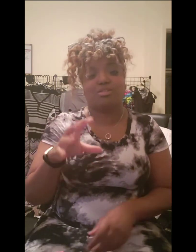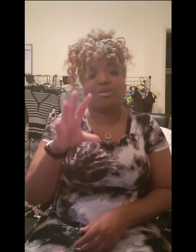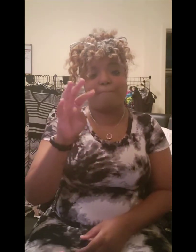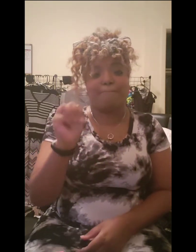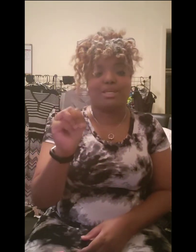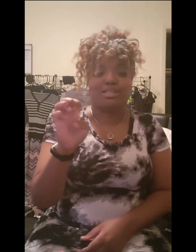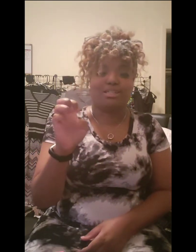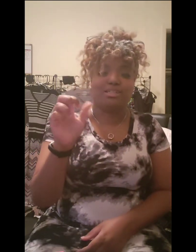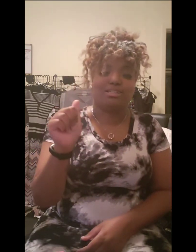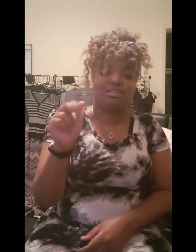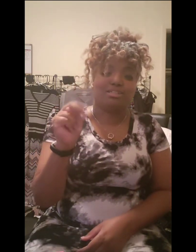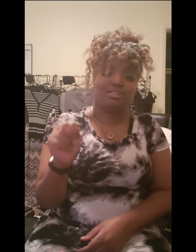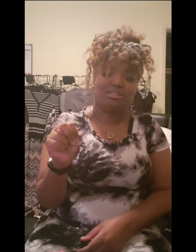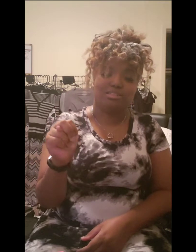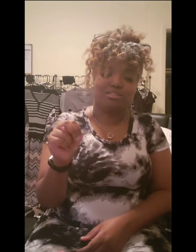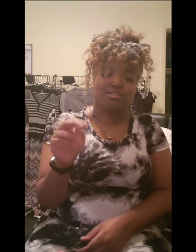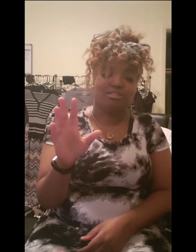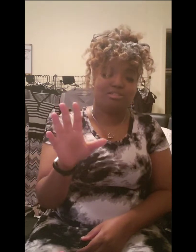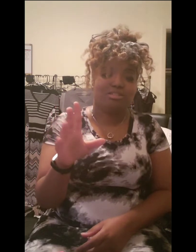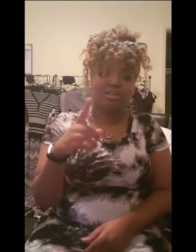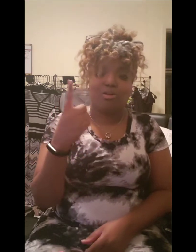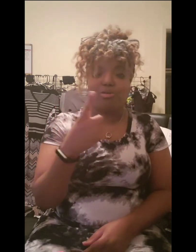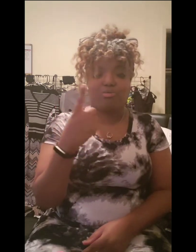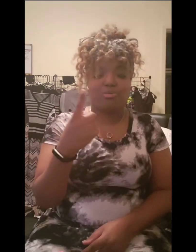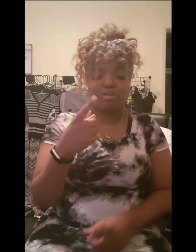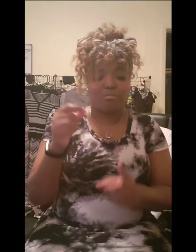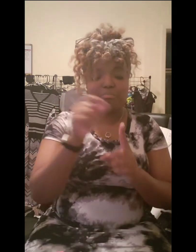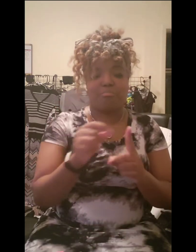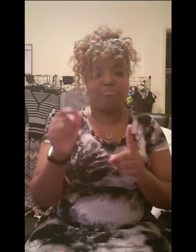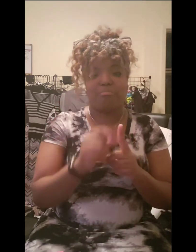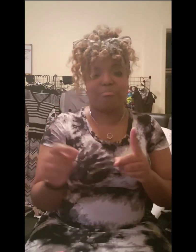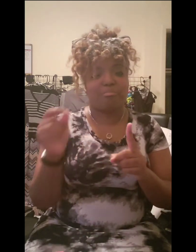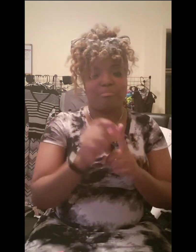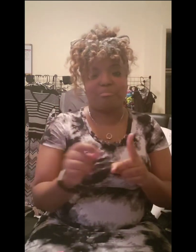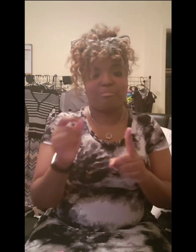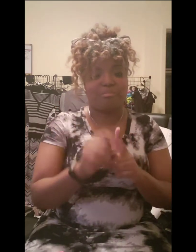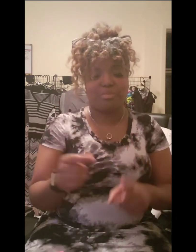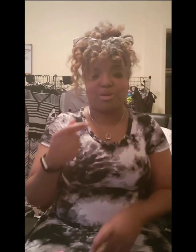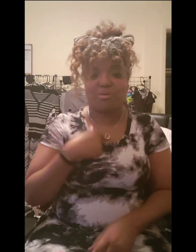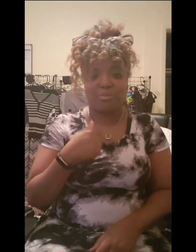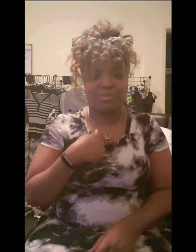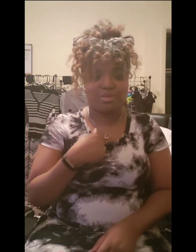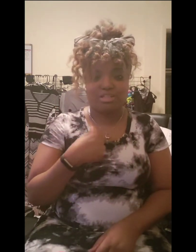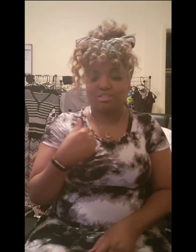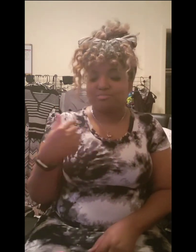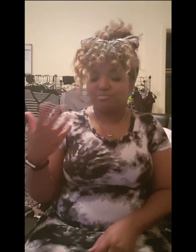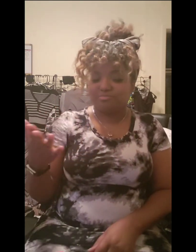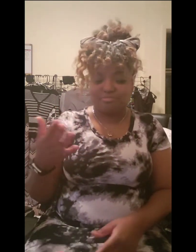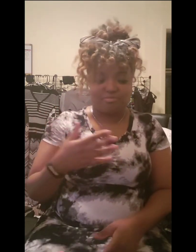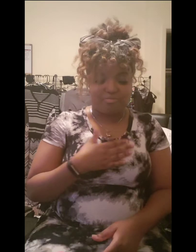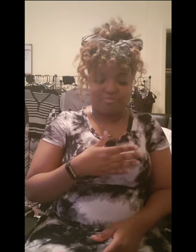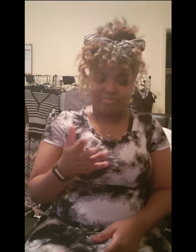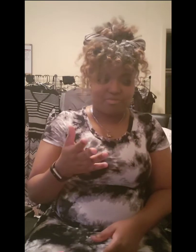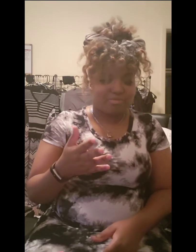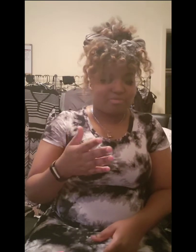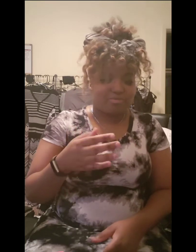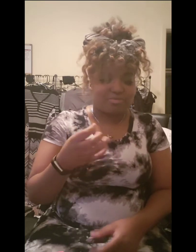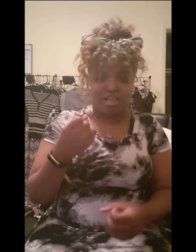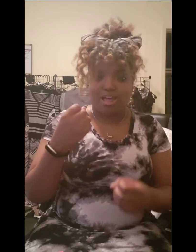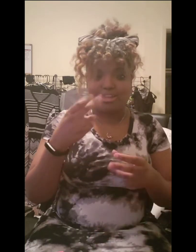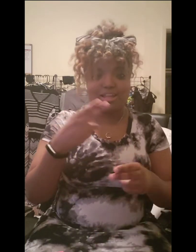And I did not know that Texas would be a horrible experience for me in my